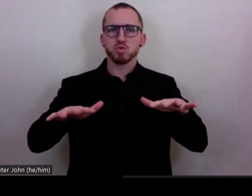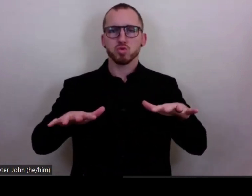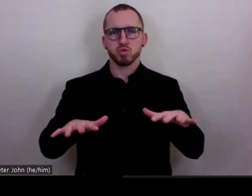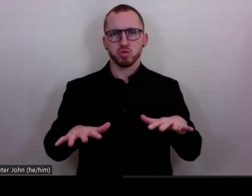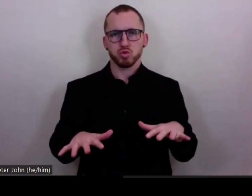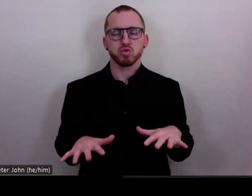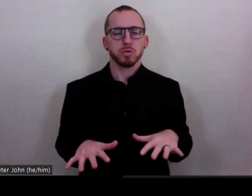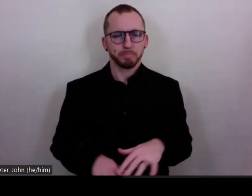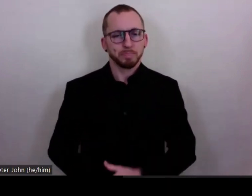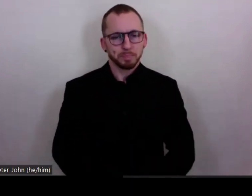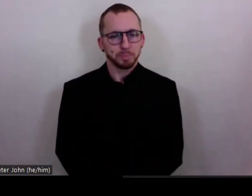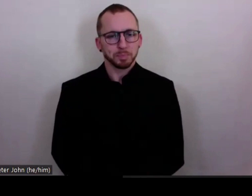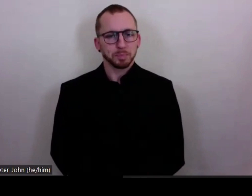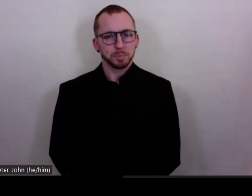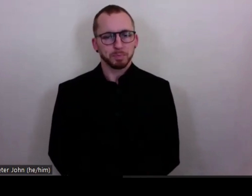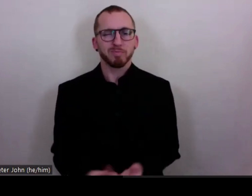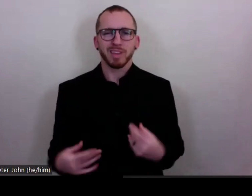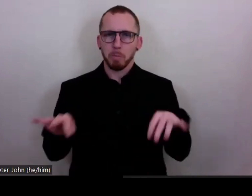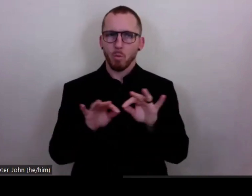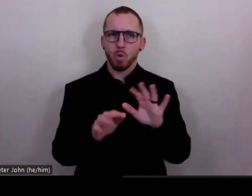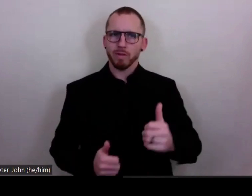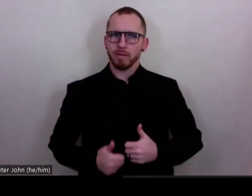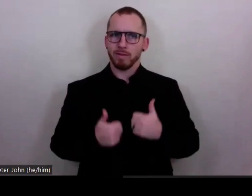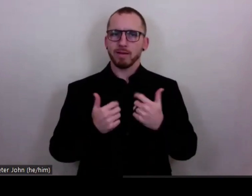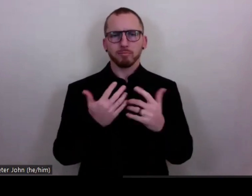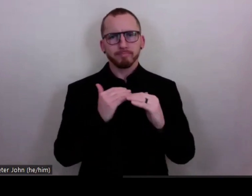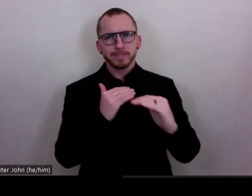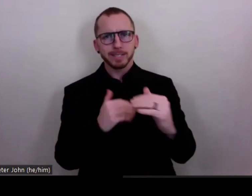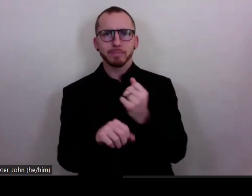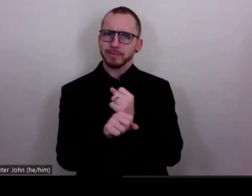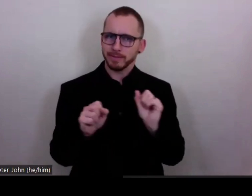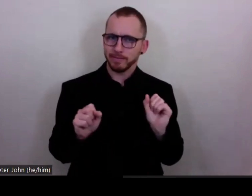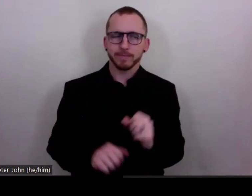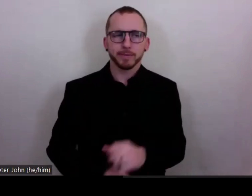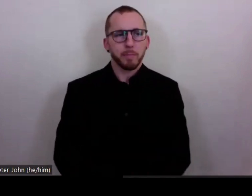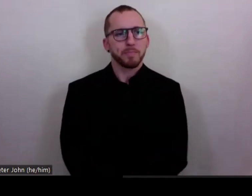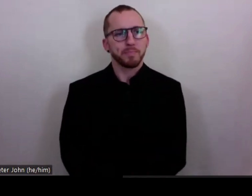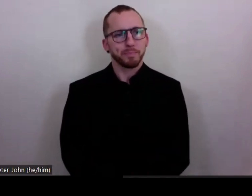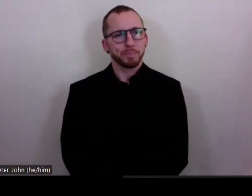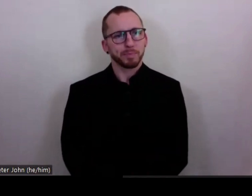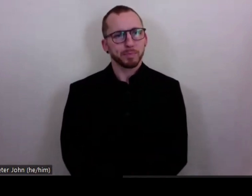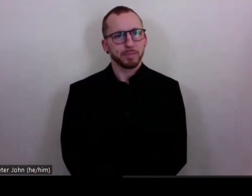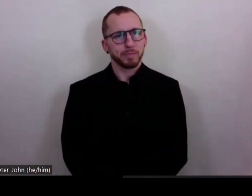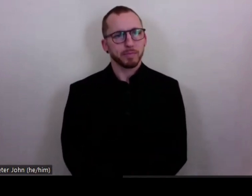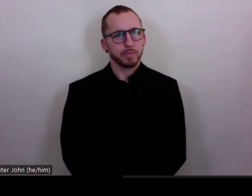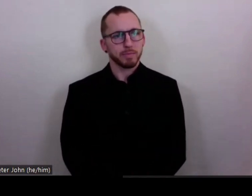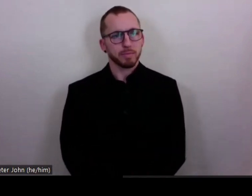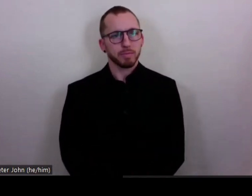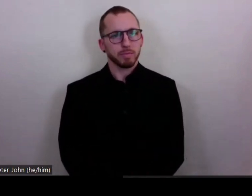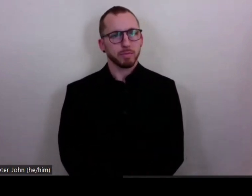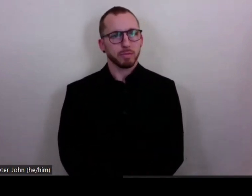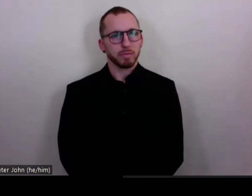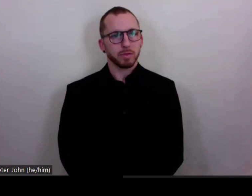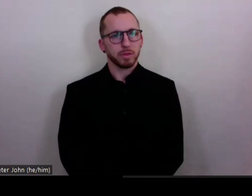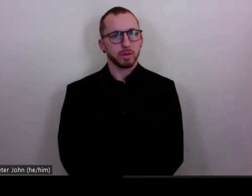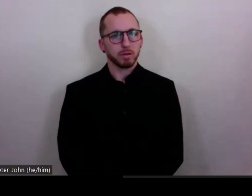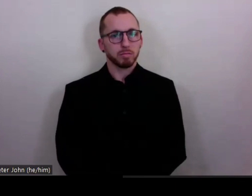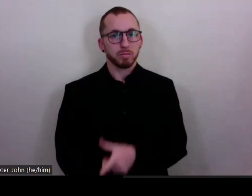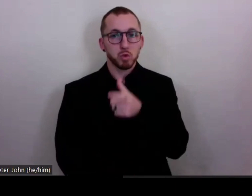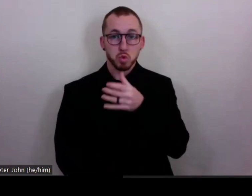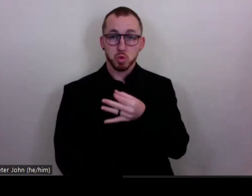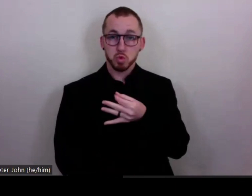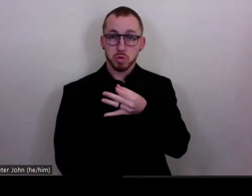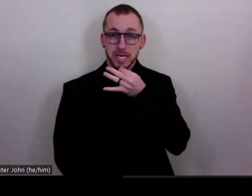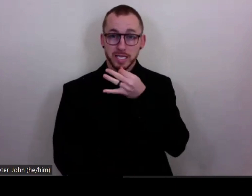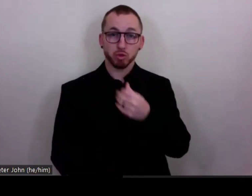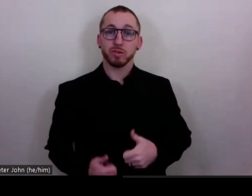living in a safe and stable life. The foremost expert on this is actually in Annapolis and